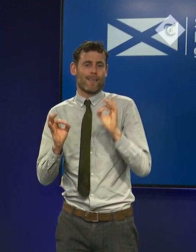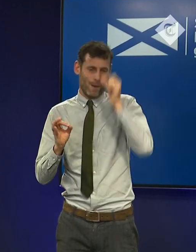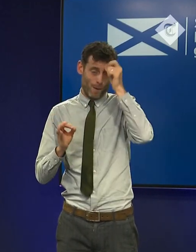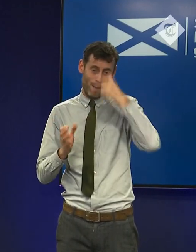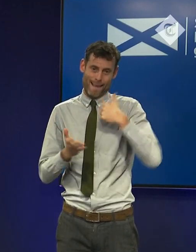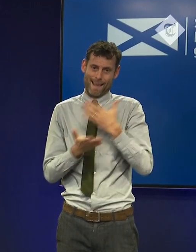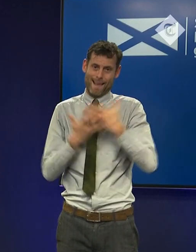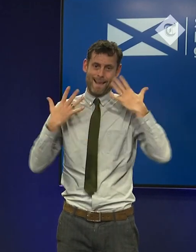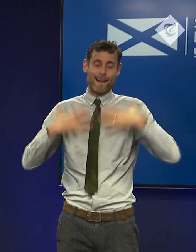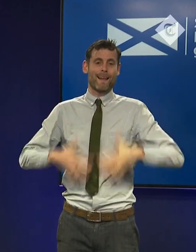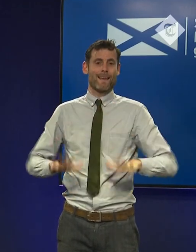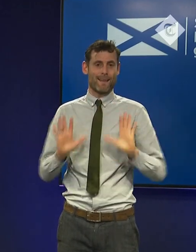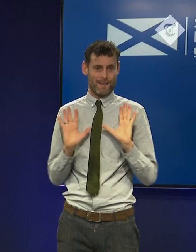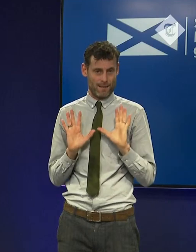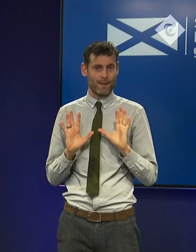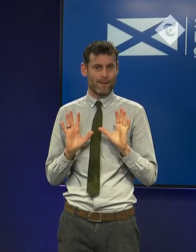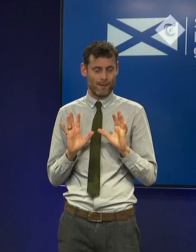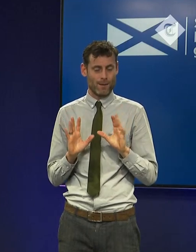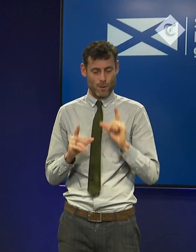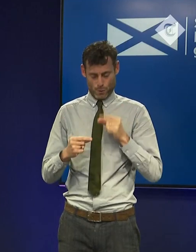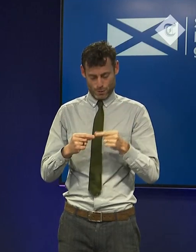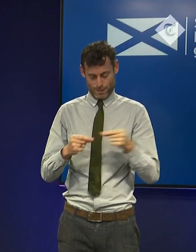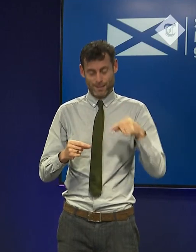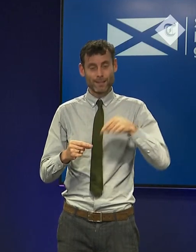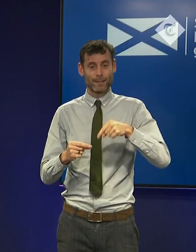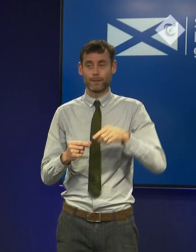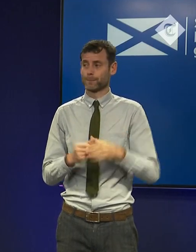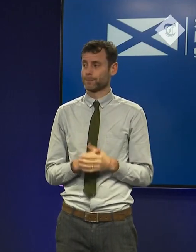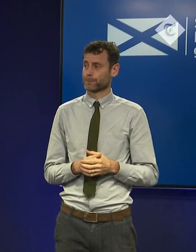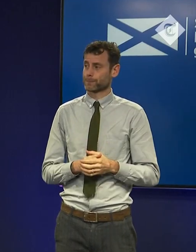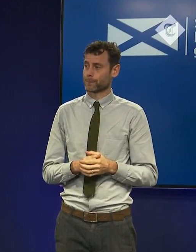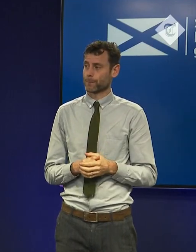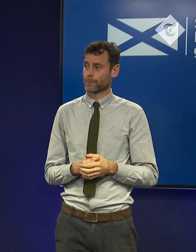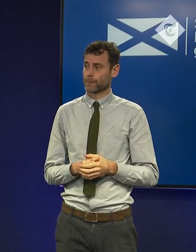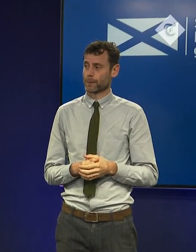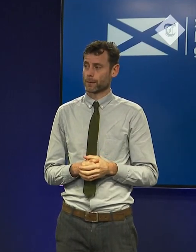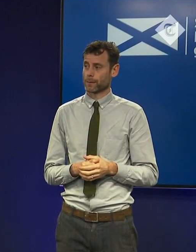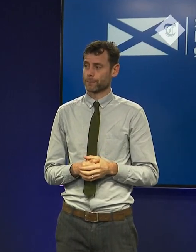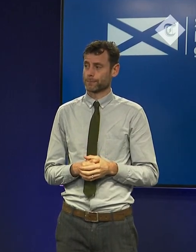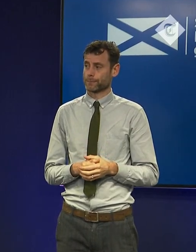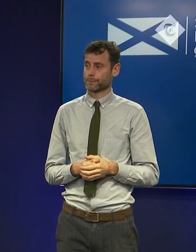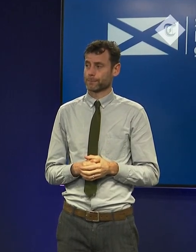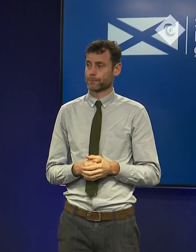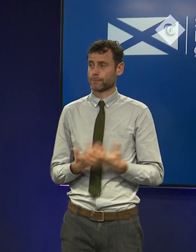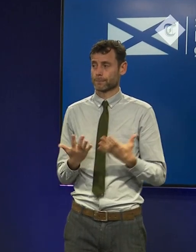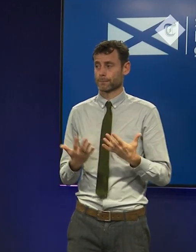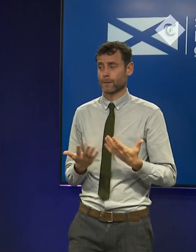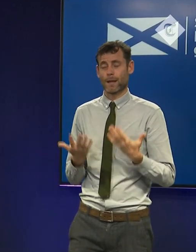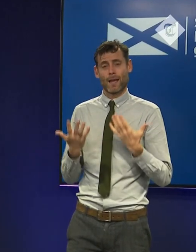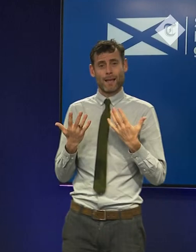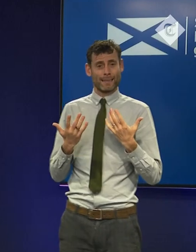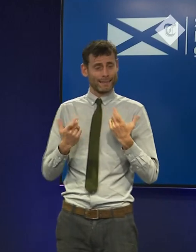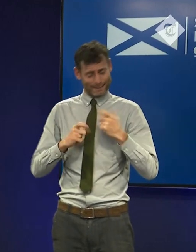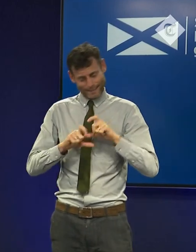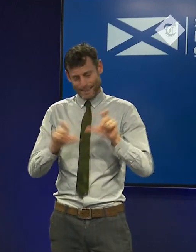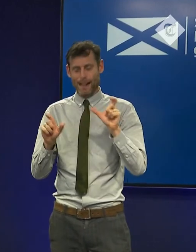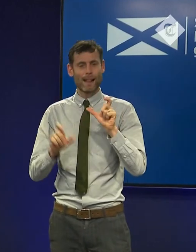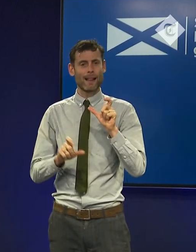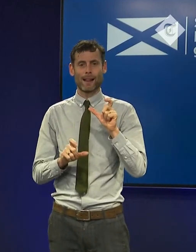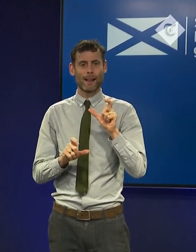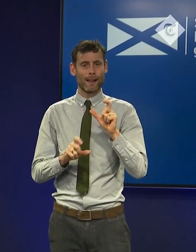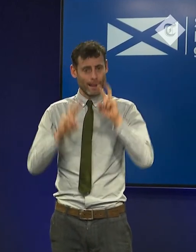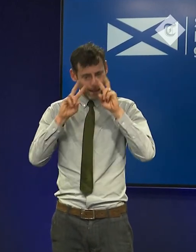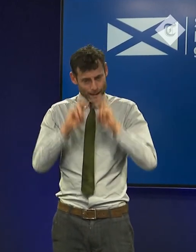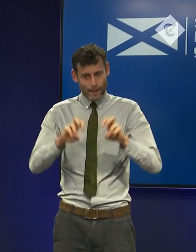of infection onto another person because you've been asymptomatic. And we've got to remember as well that, you know, on a daily basis just now, we're still announcing